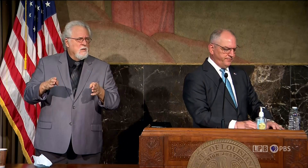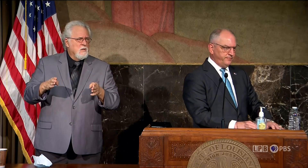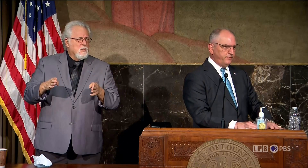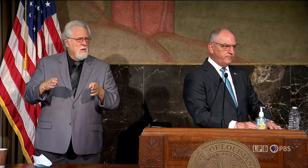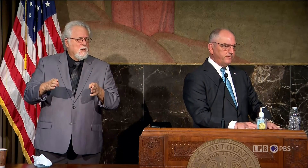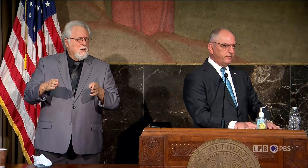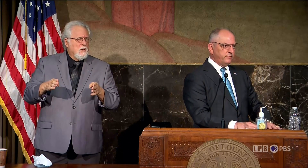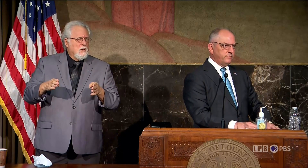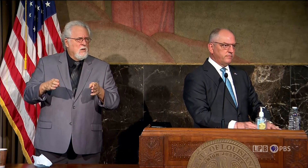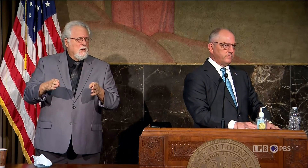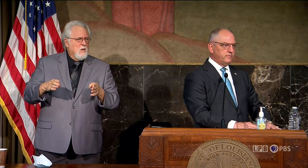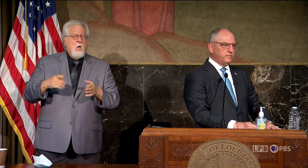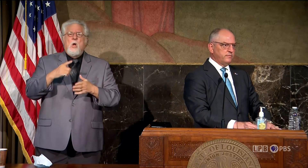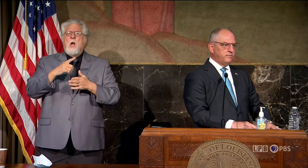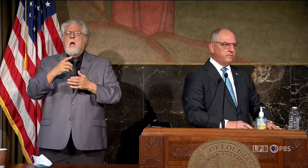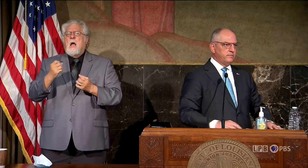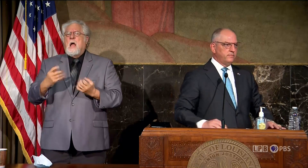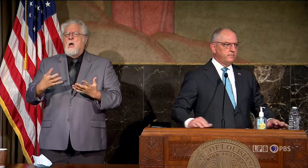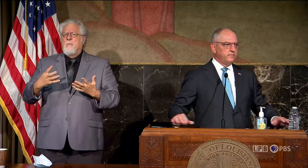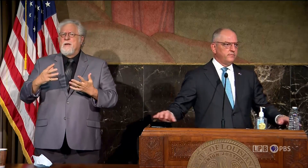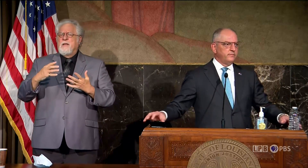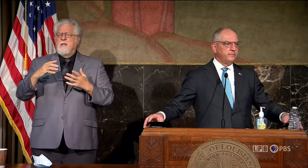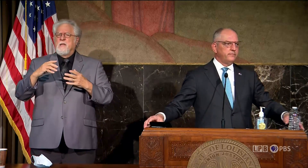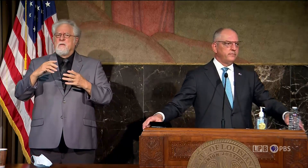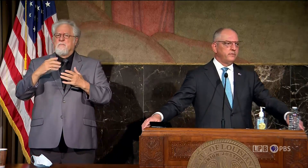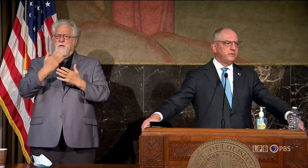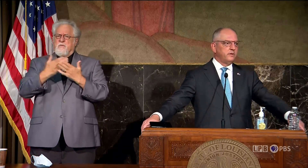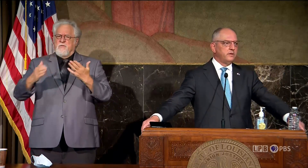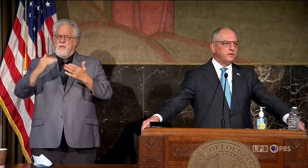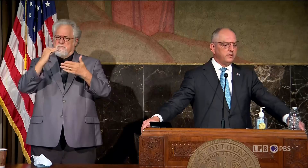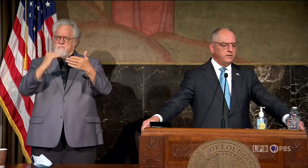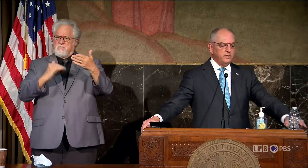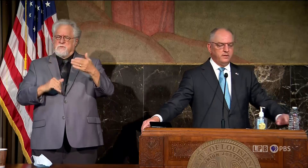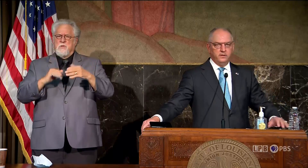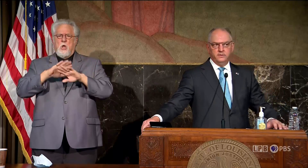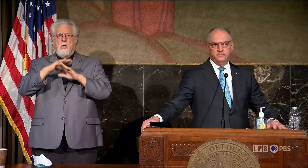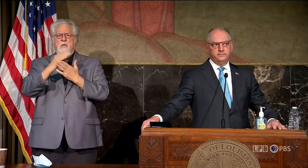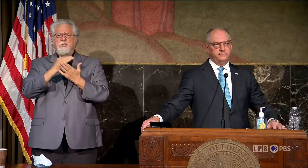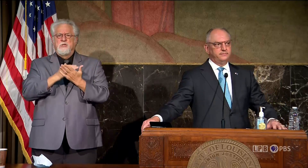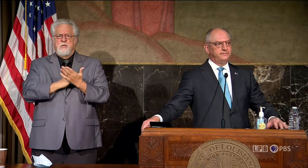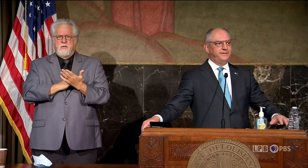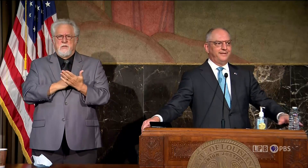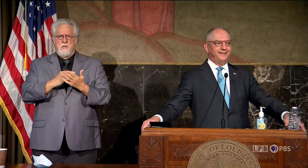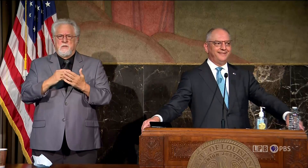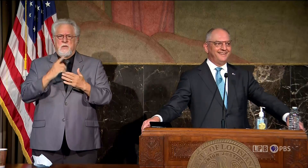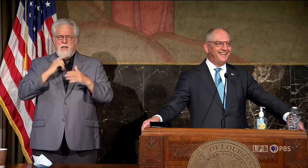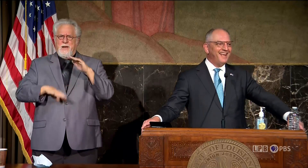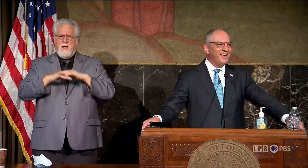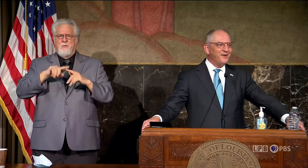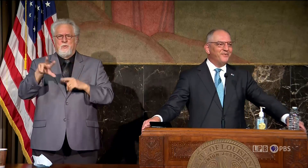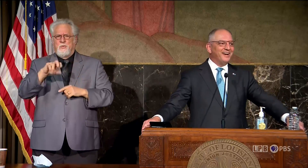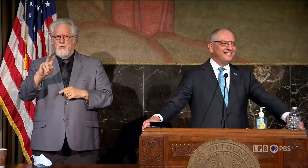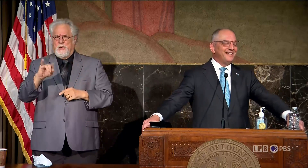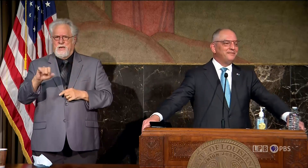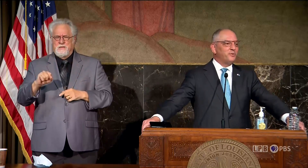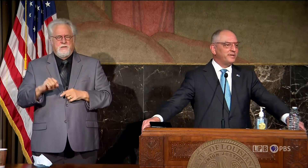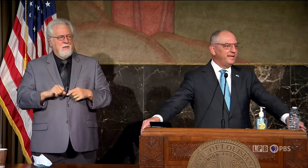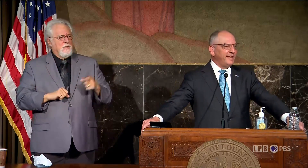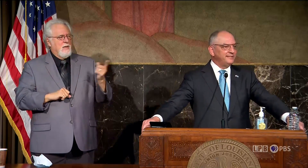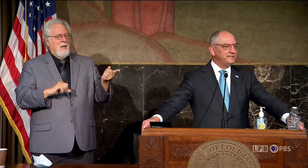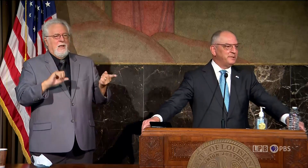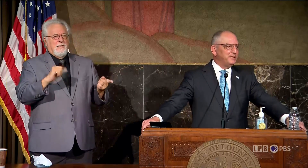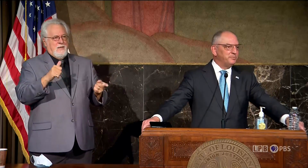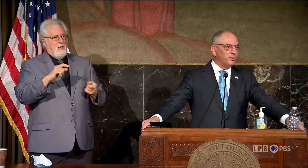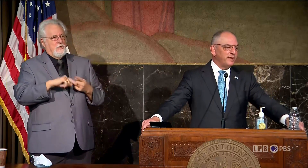a reasonable list of objects, of topics, instead of 70 and up to 30 days? Well, 10 to